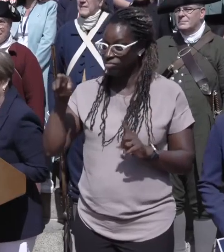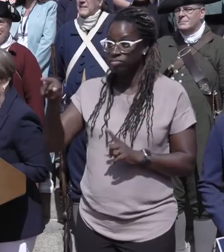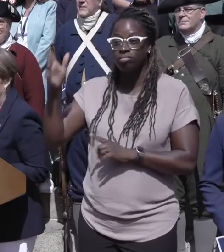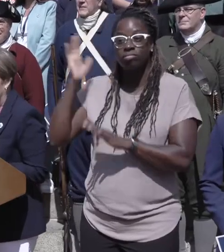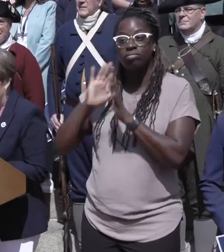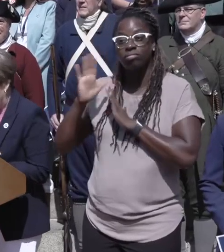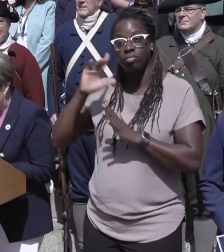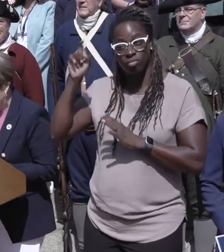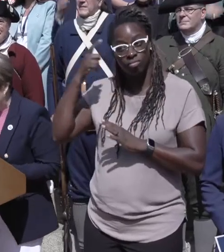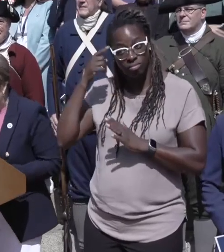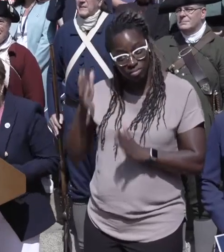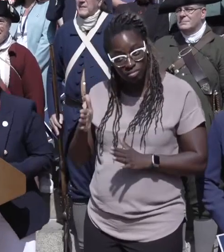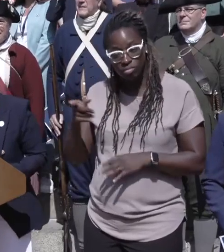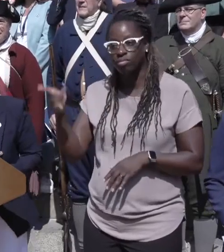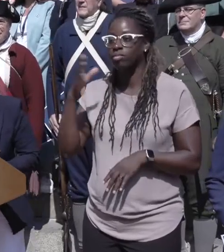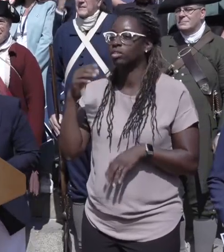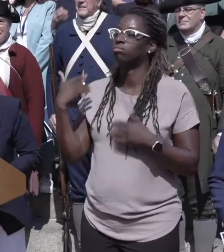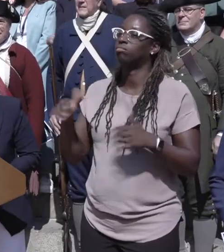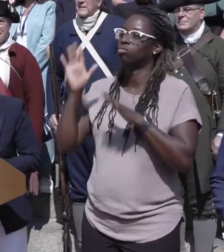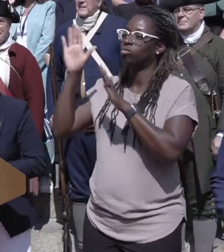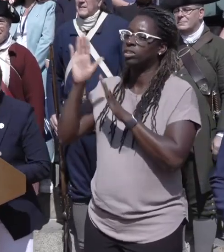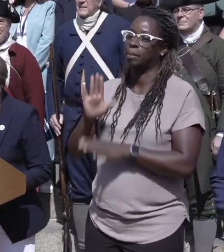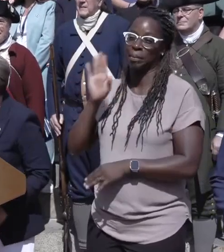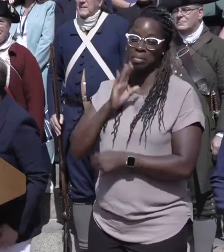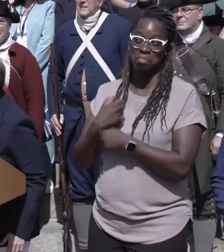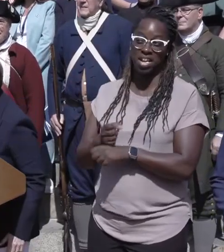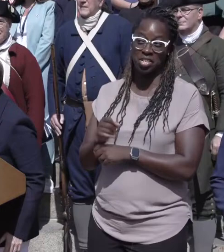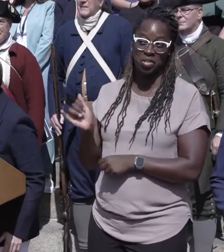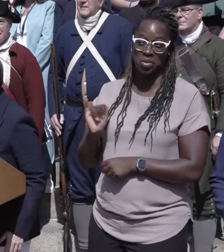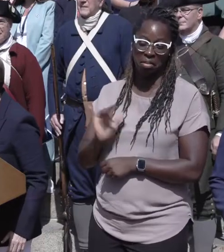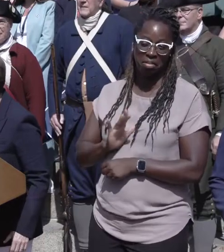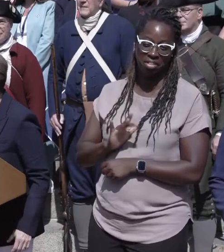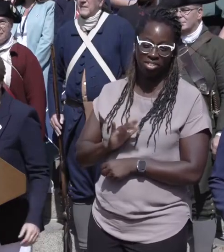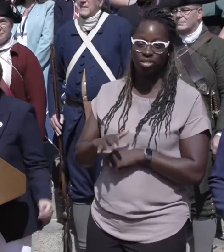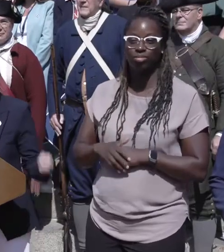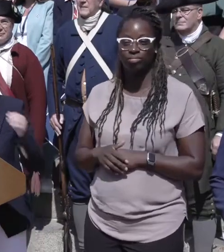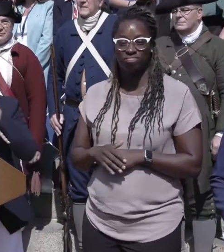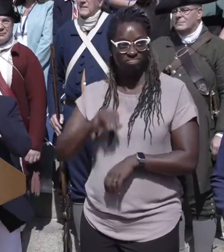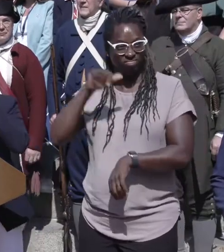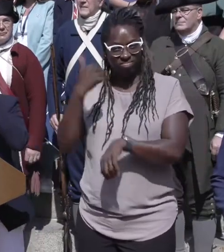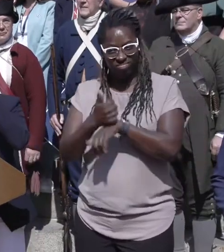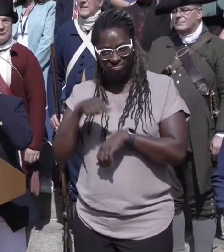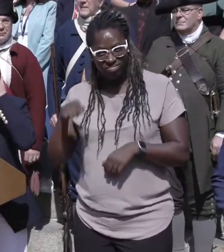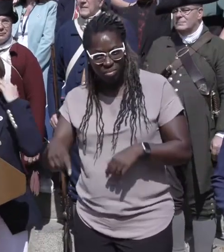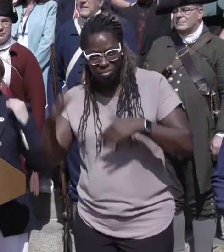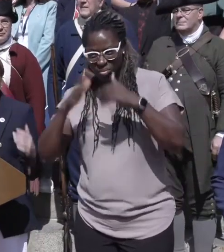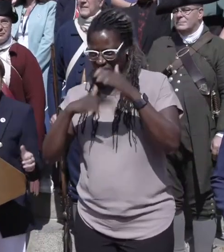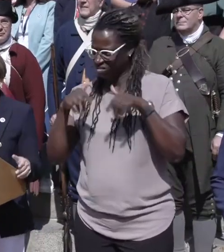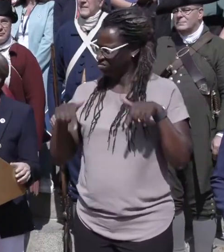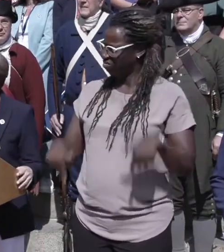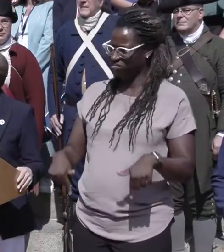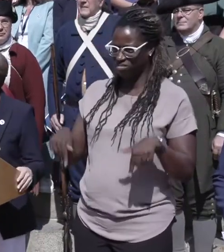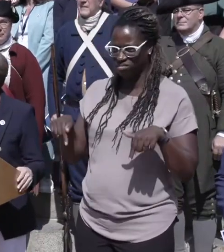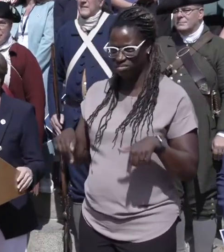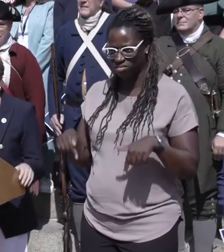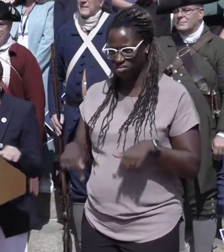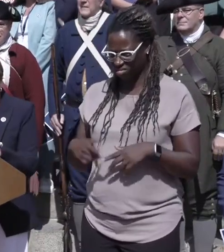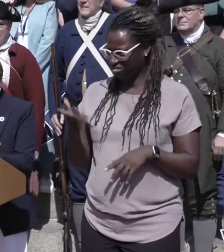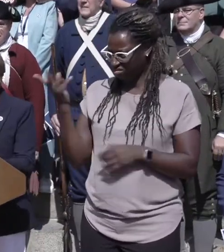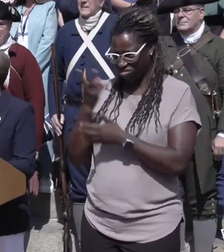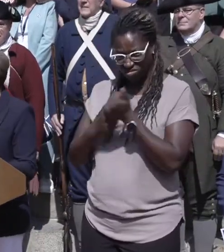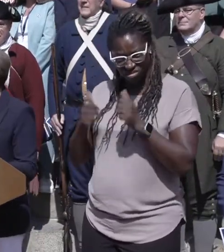the cornerstone of this great building. So we thank you for making the ride here today. We also thank